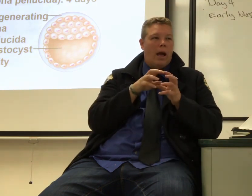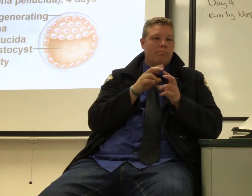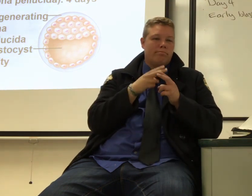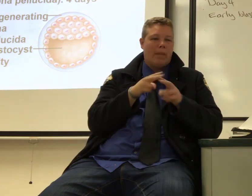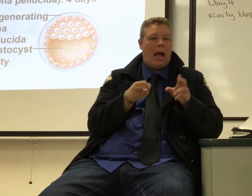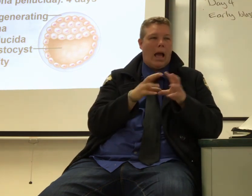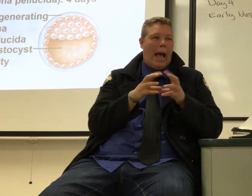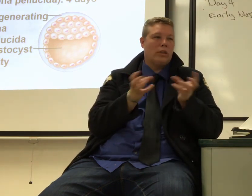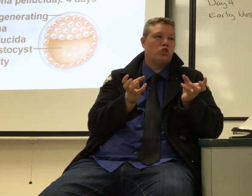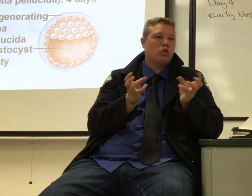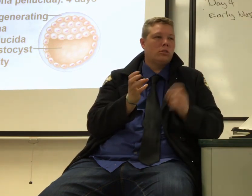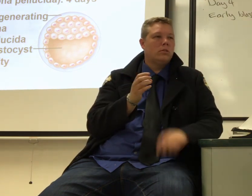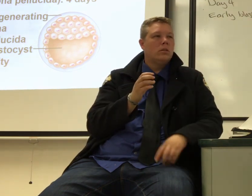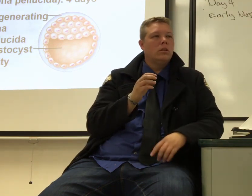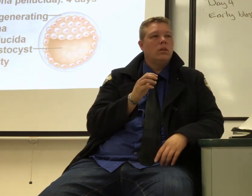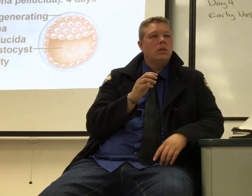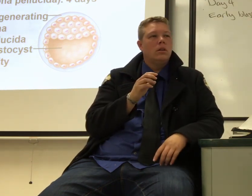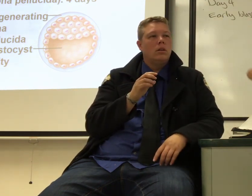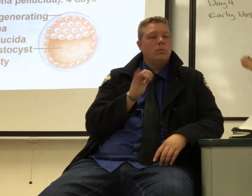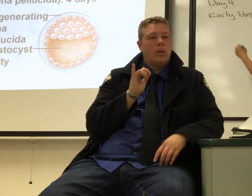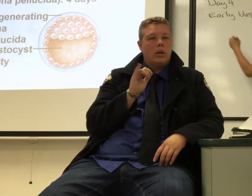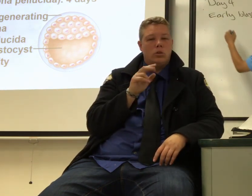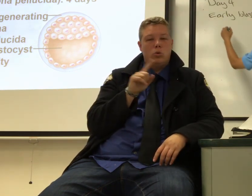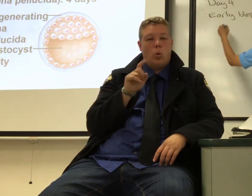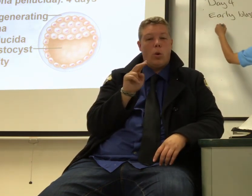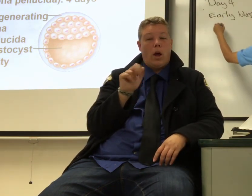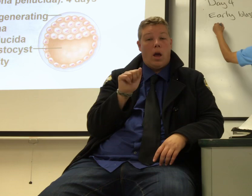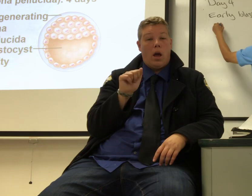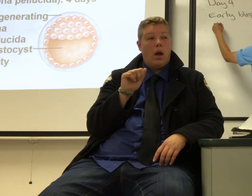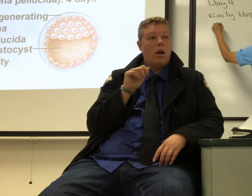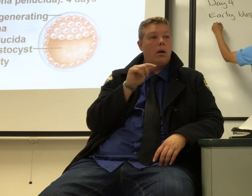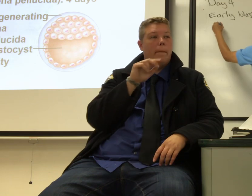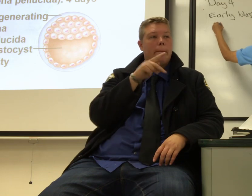The zona pellucida starts to degenerate.